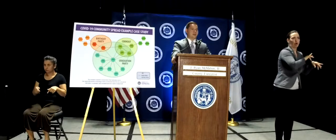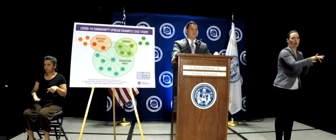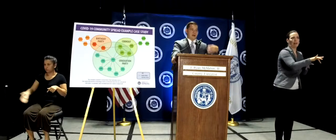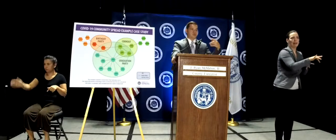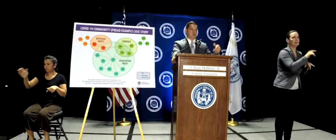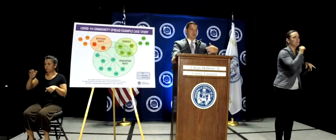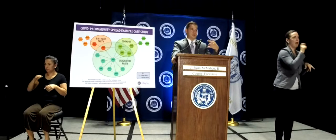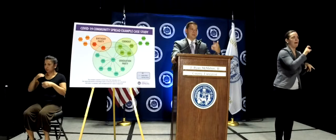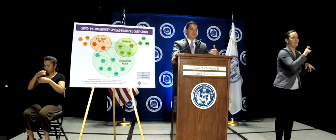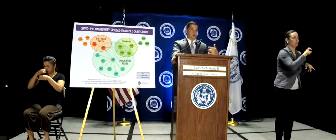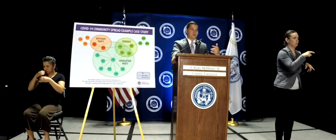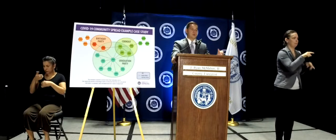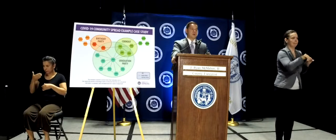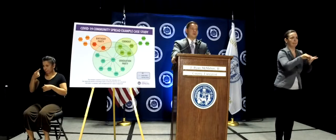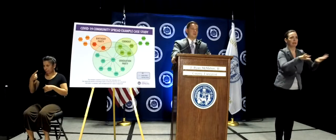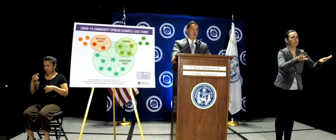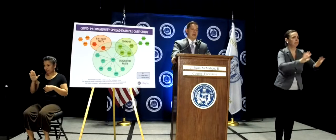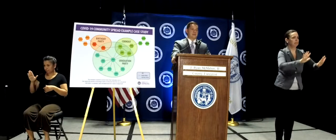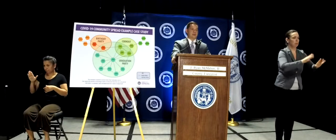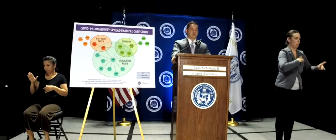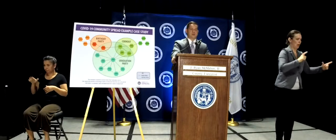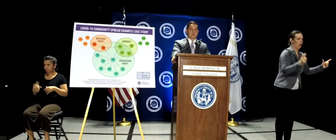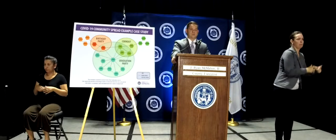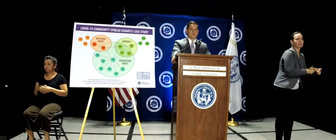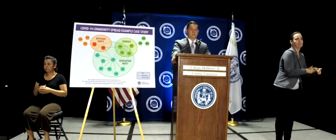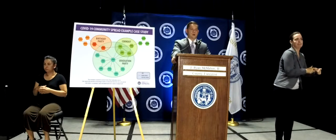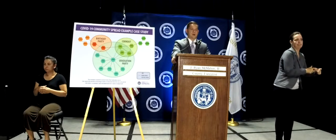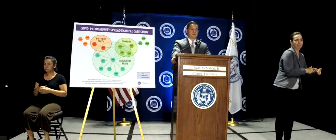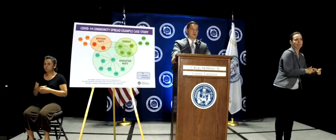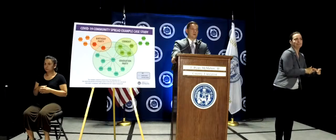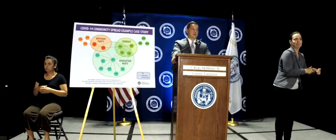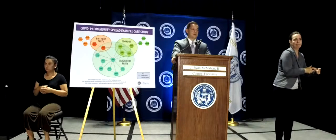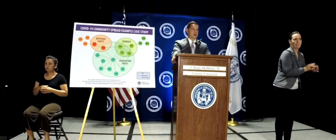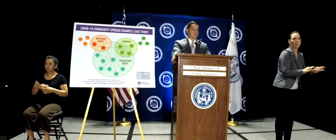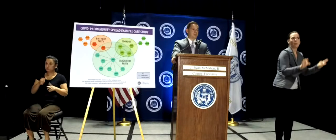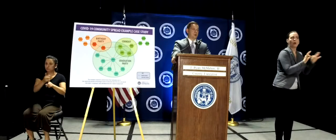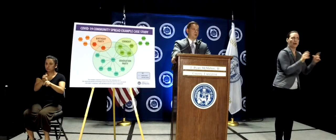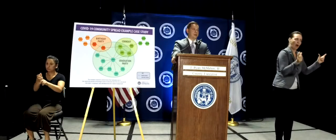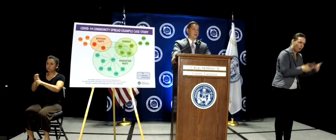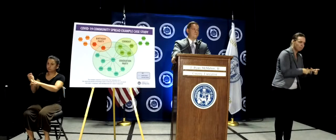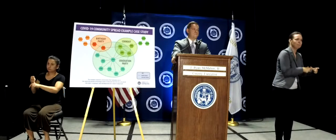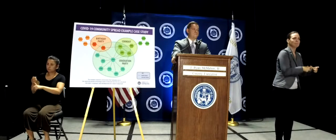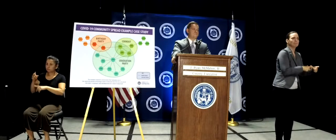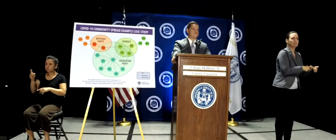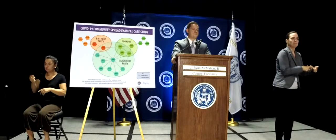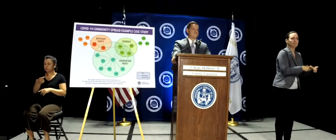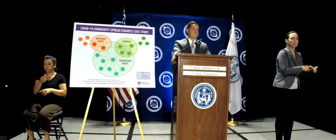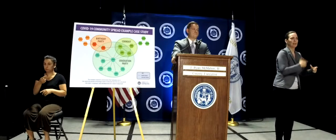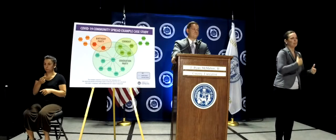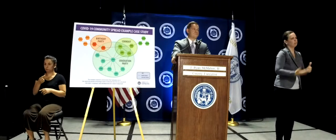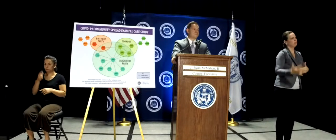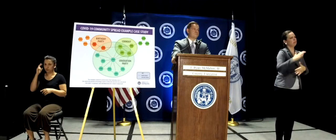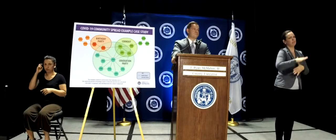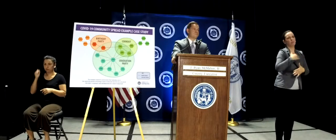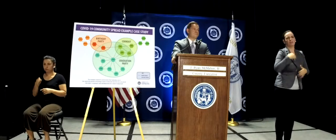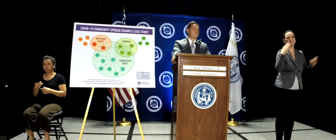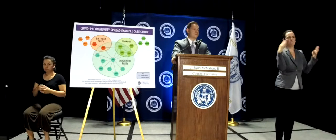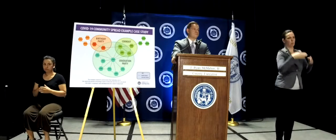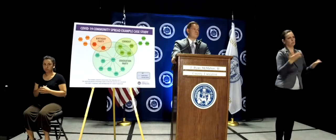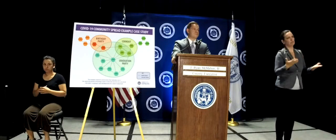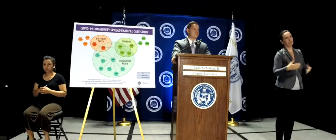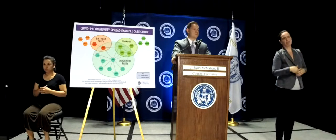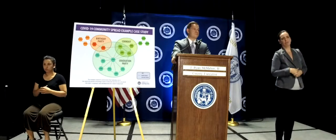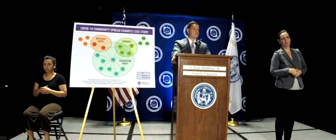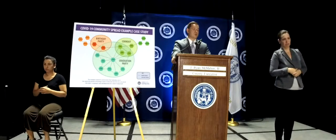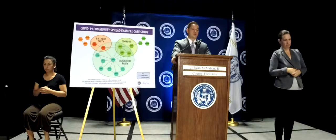folks need to get faster turn times for us to do our contact tracing. Certainly that's a priority now. What's the time frame for that?